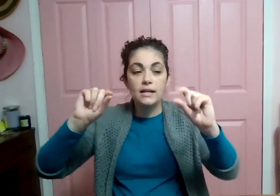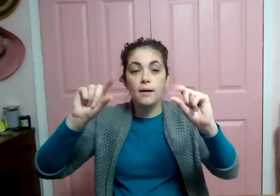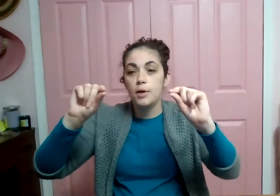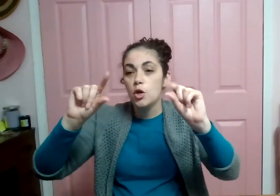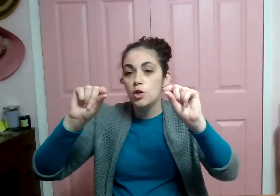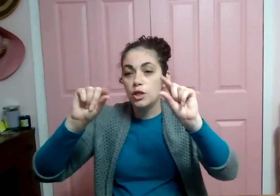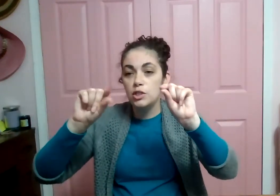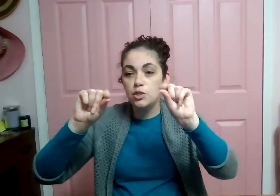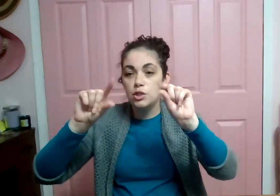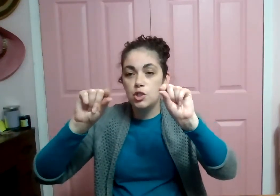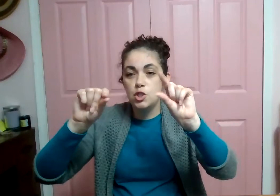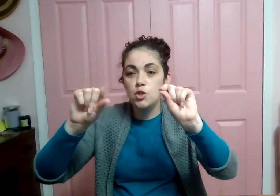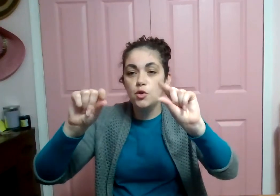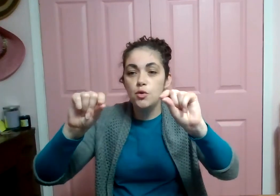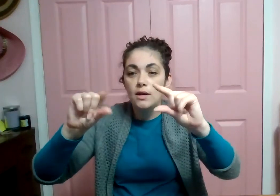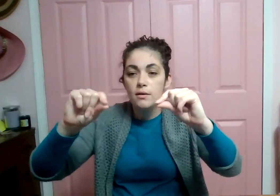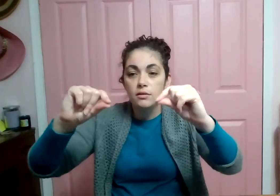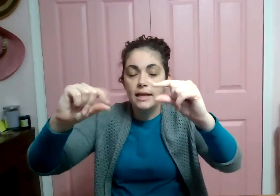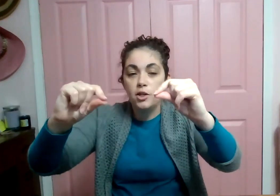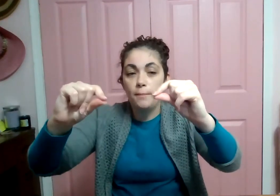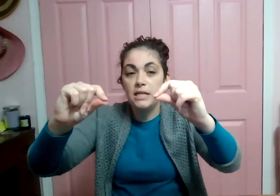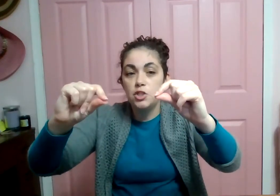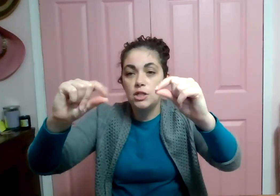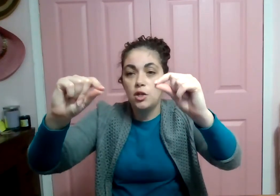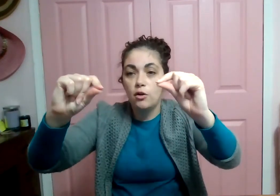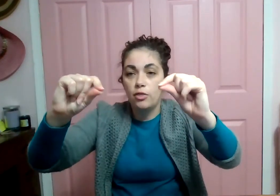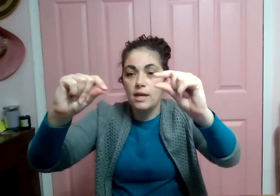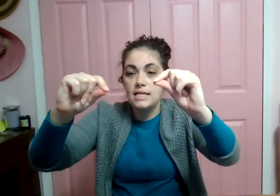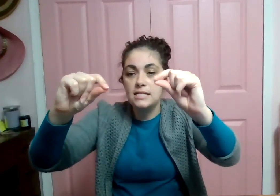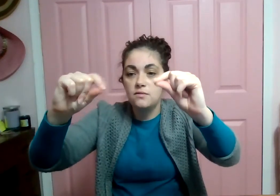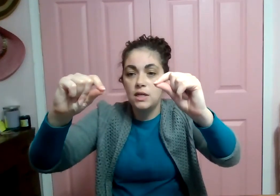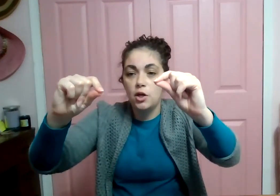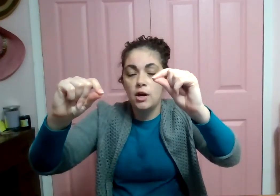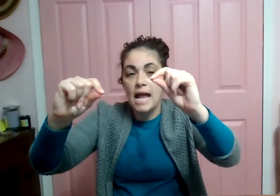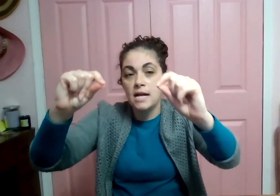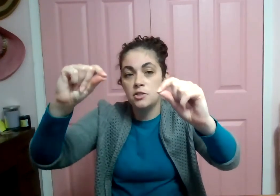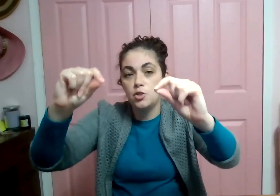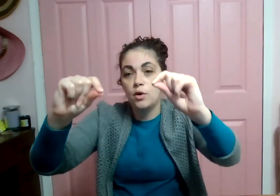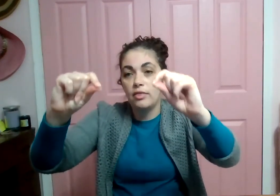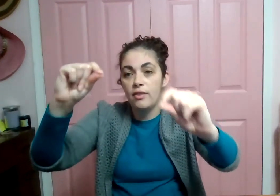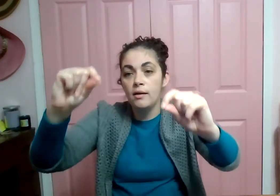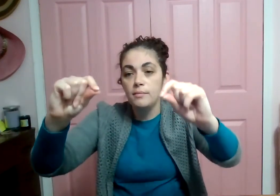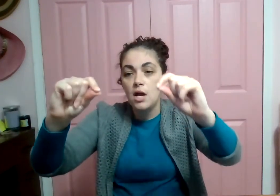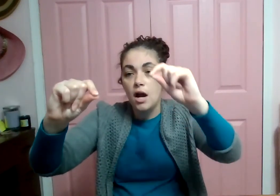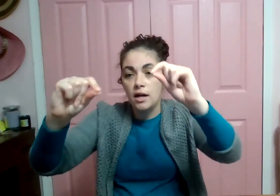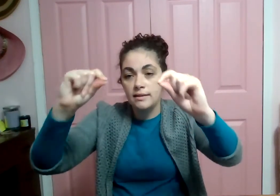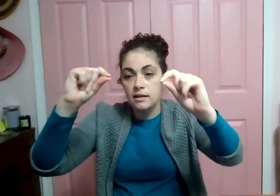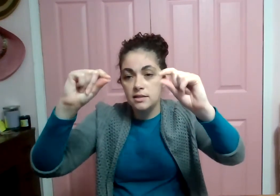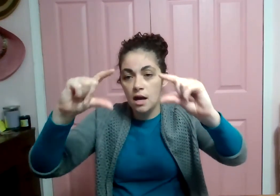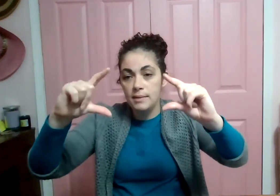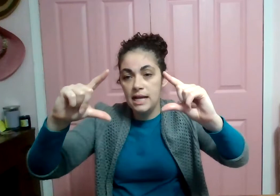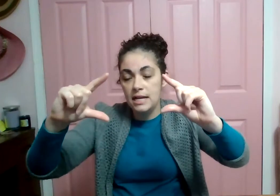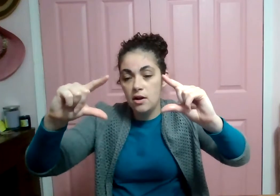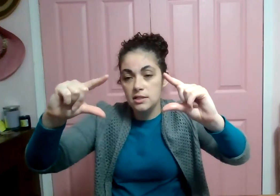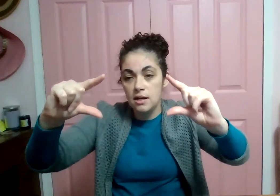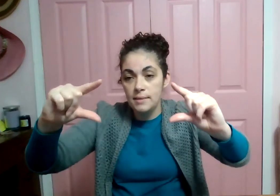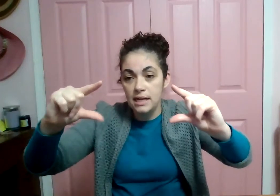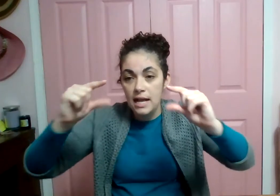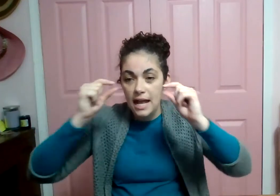up. You're going to do the two, like you're pinching your index finger and your thumb on the dominant and non-dominant, and